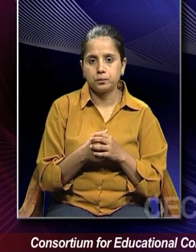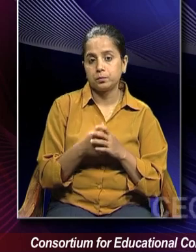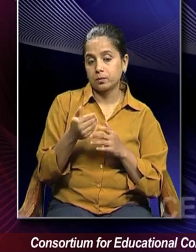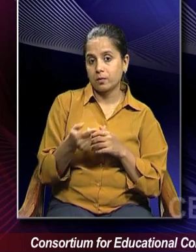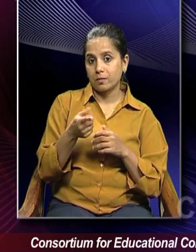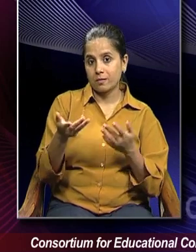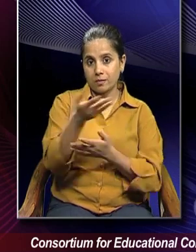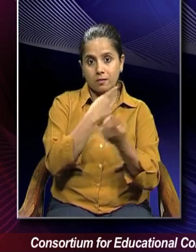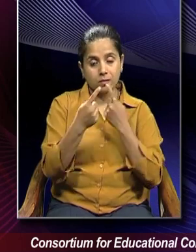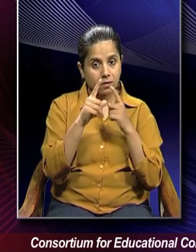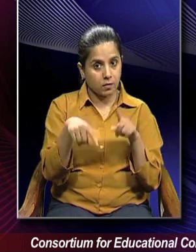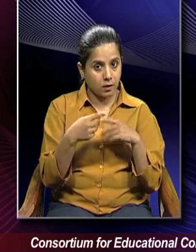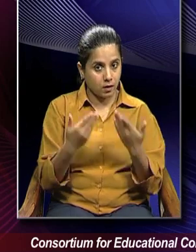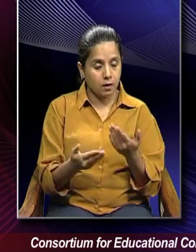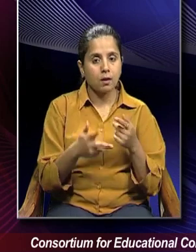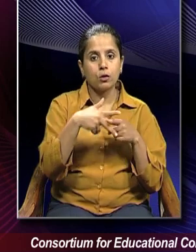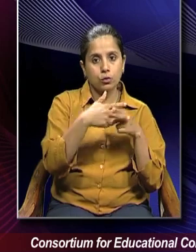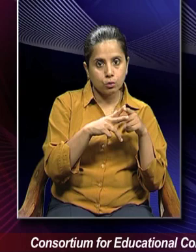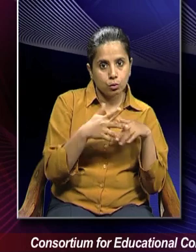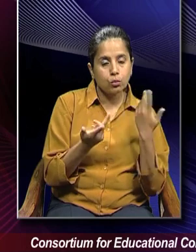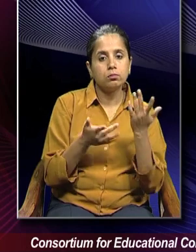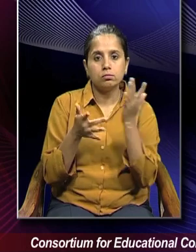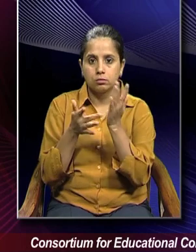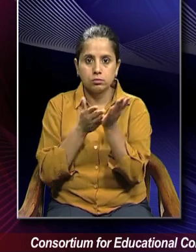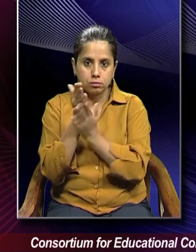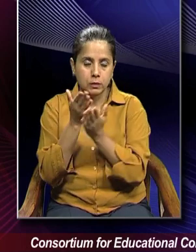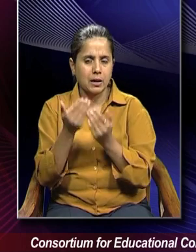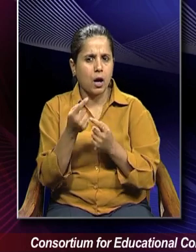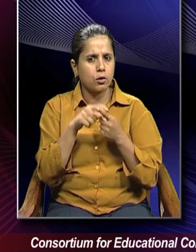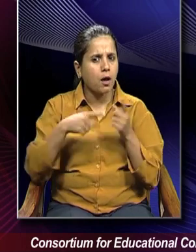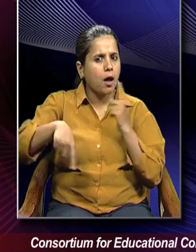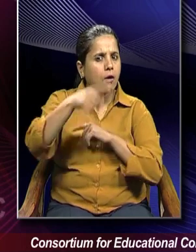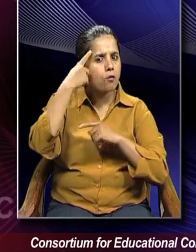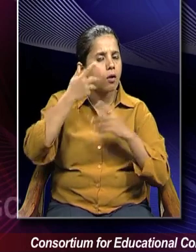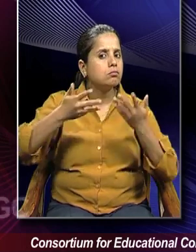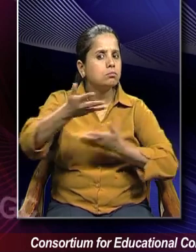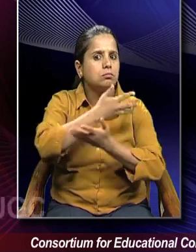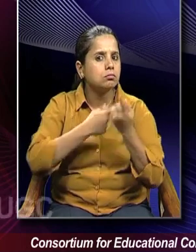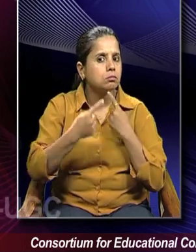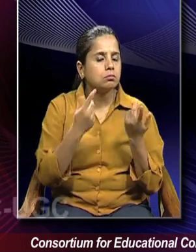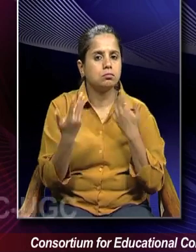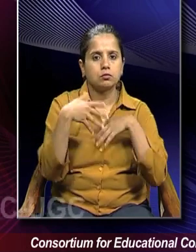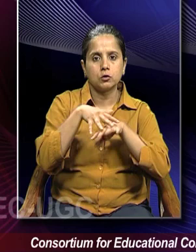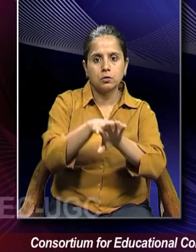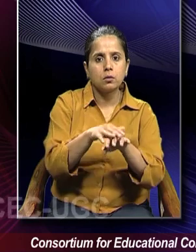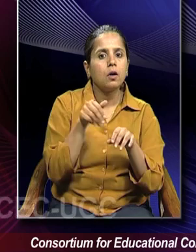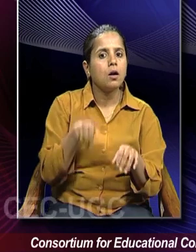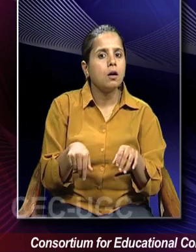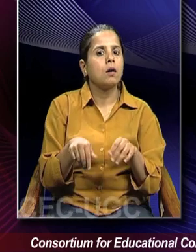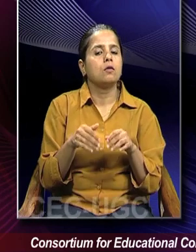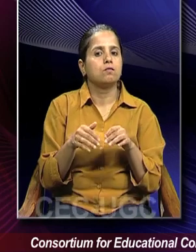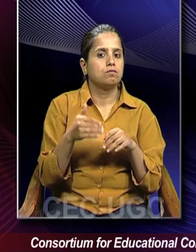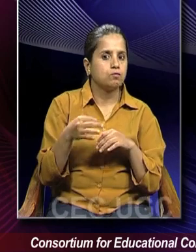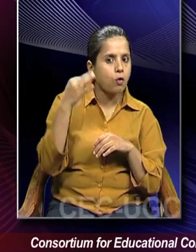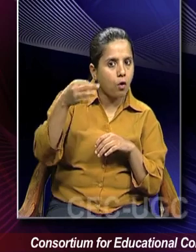discussing about these tools and techniques, now it is time for us to discuss about integrative framework of forward